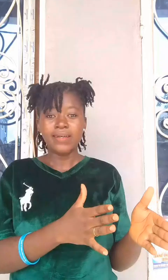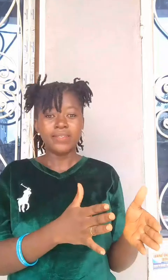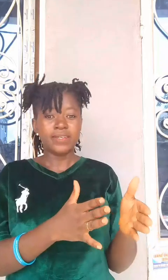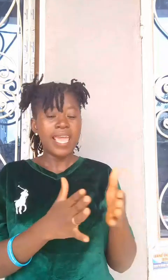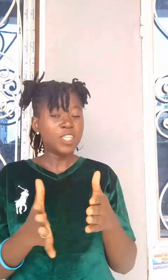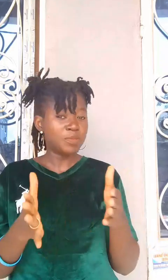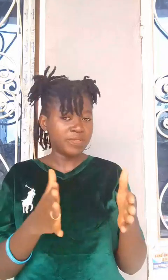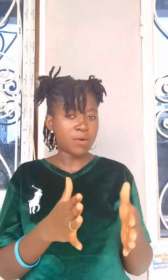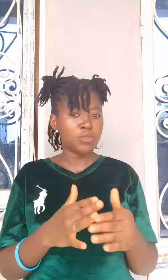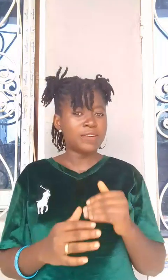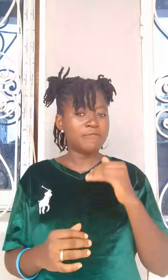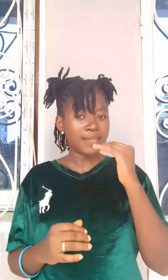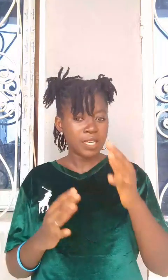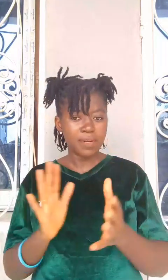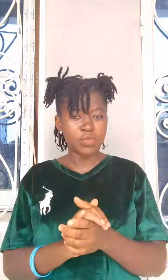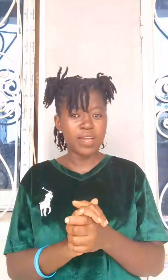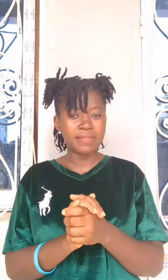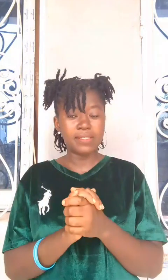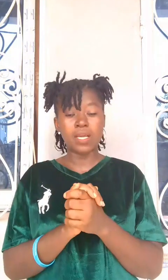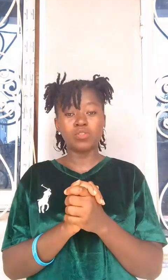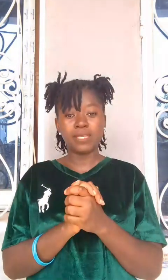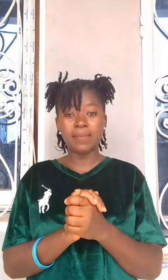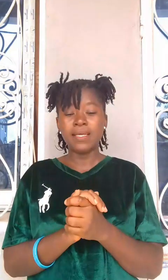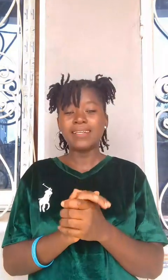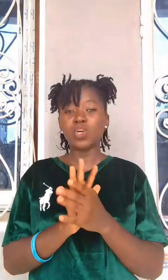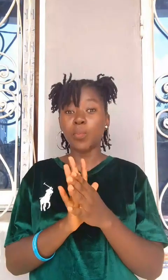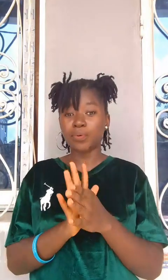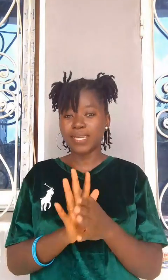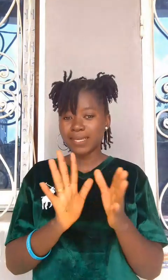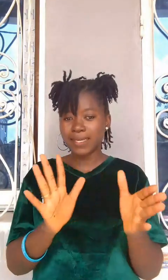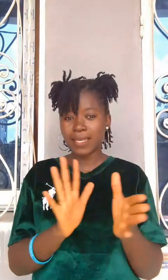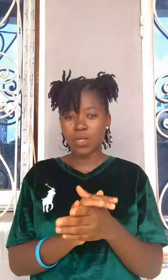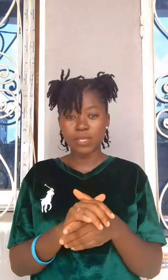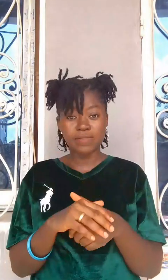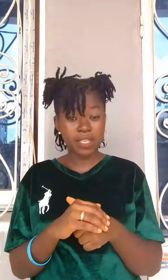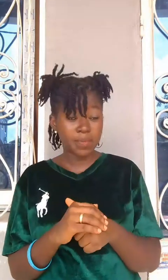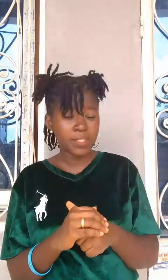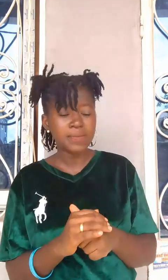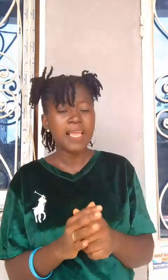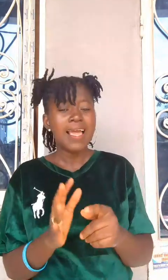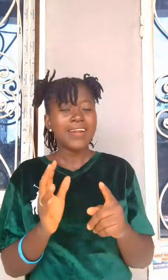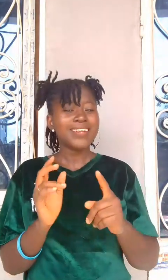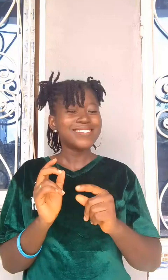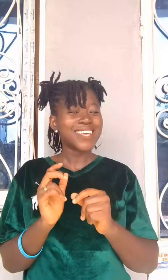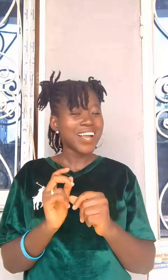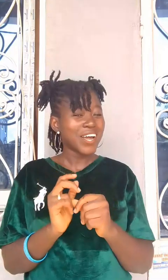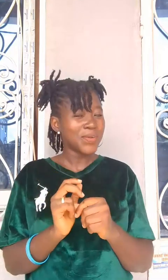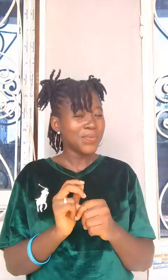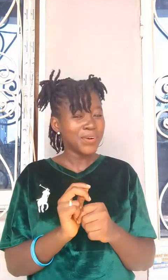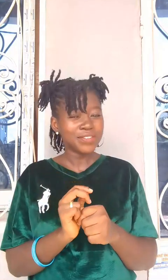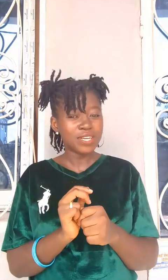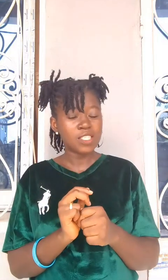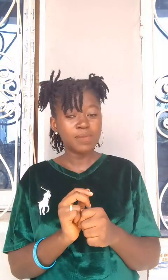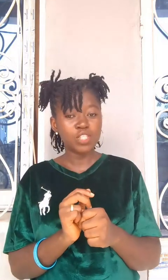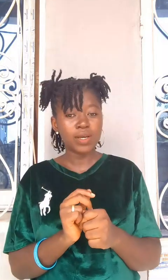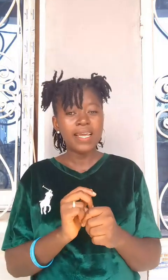the HPV virus, an infected person, when you have intercourse with them. That is unprotected intercourse with an infected person. Another second mode of transmission